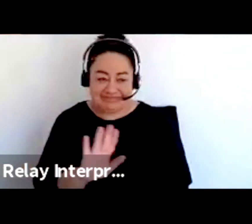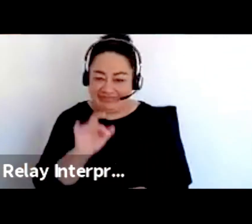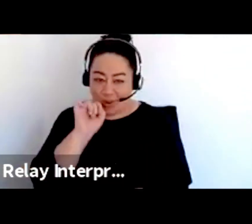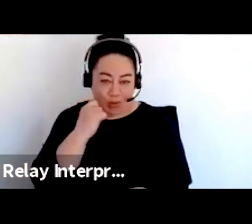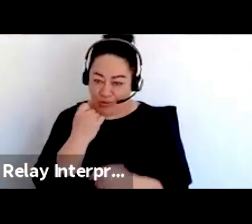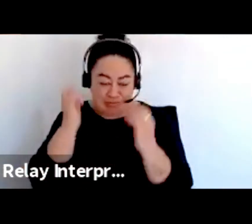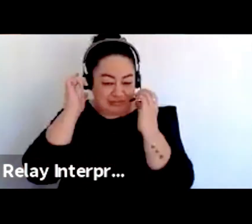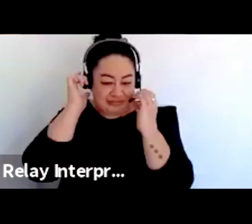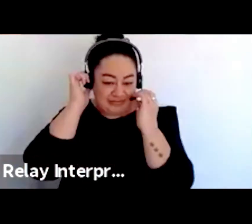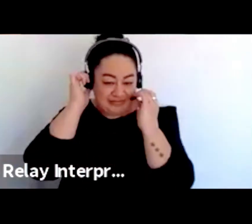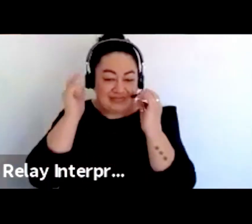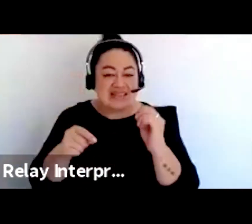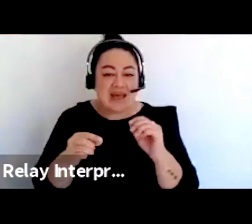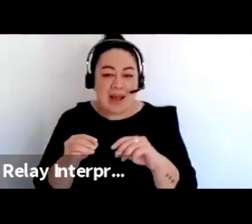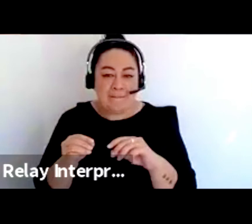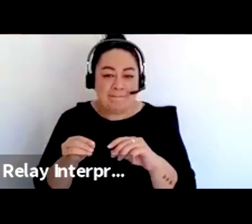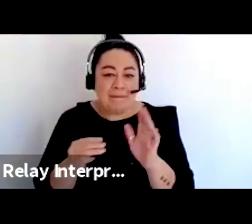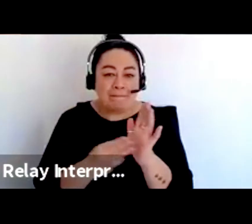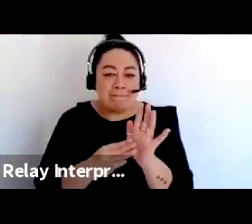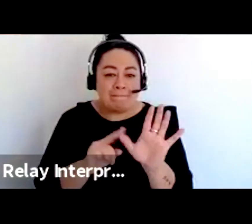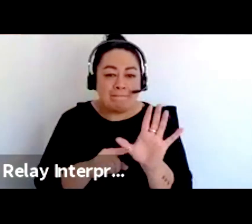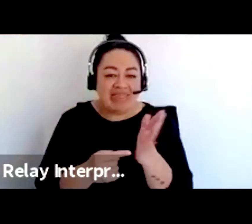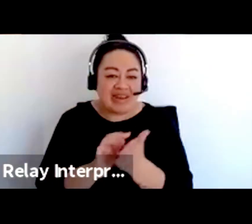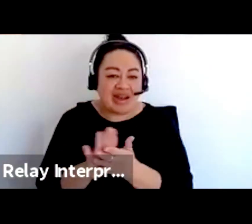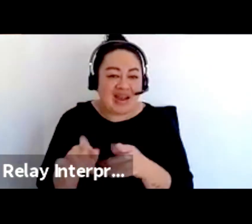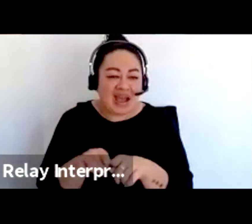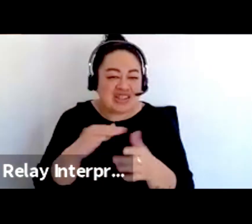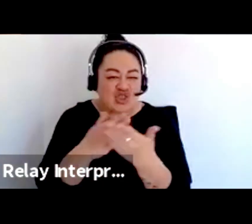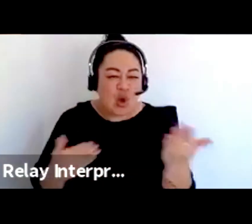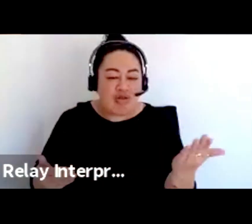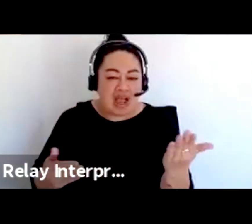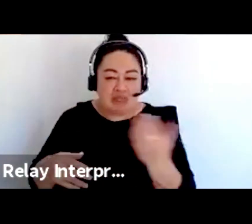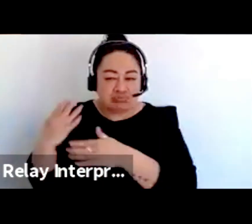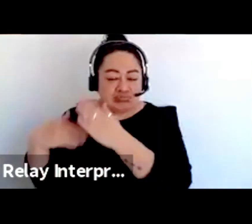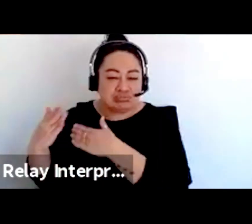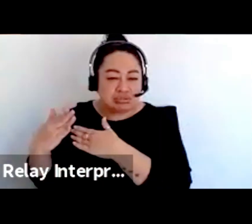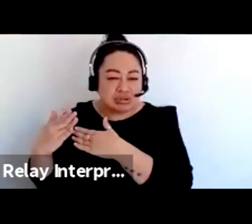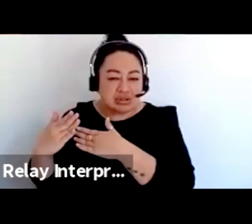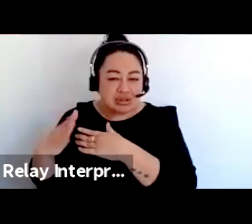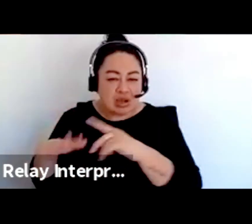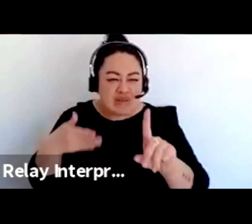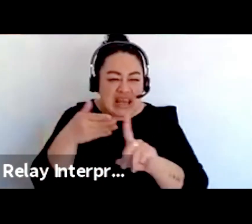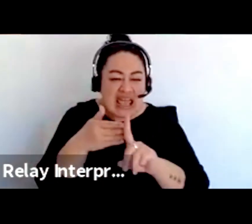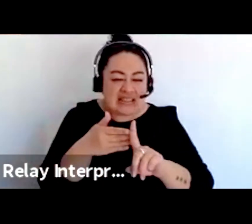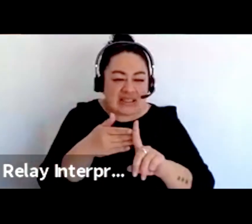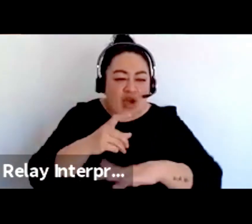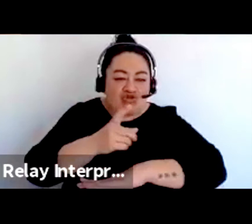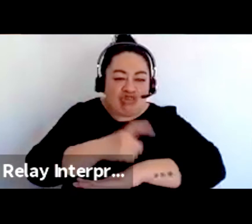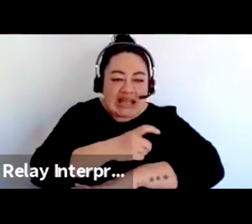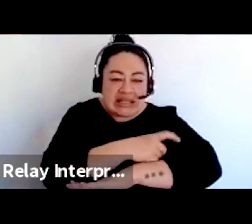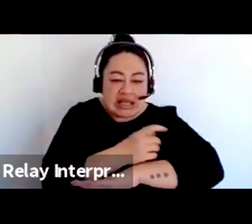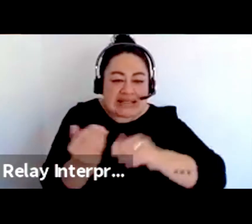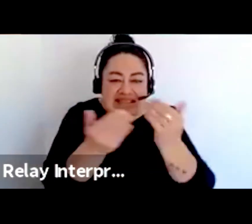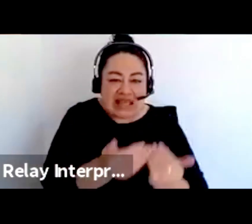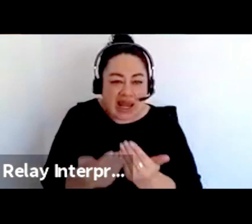a myth that someone spread based on a rat study where they gave 1,137 times